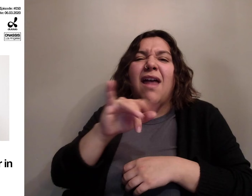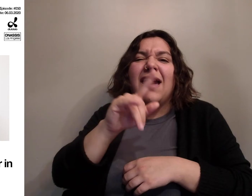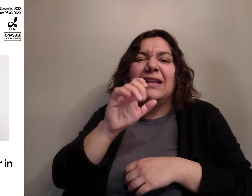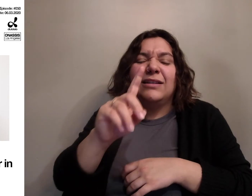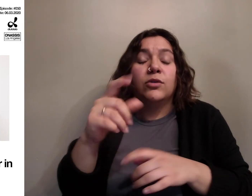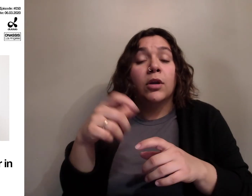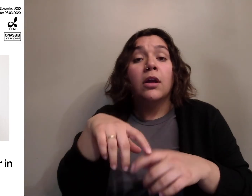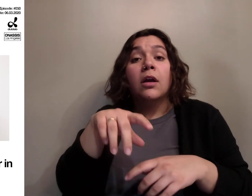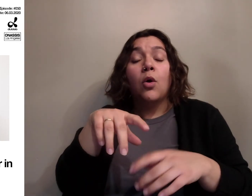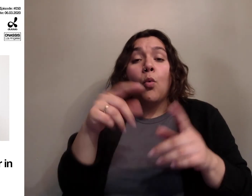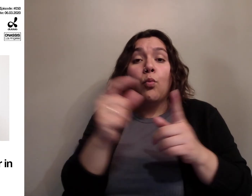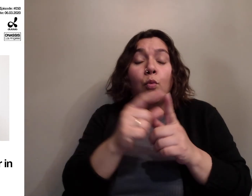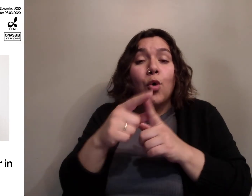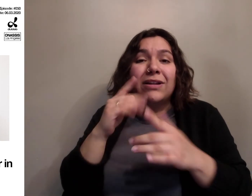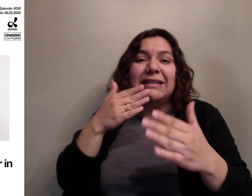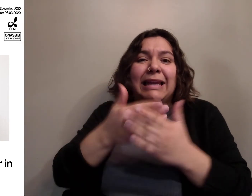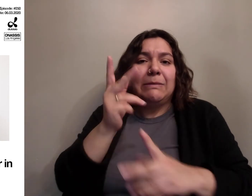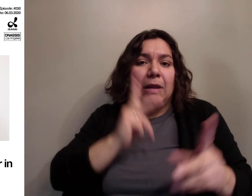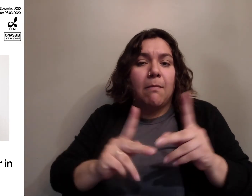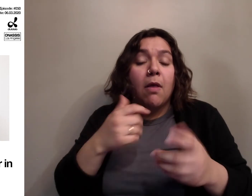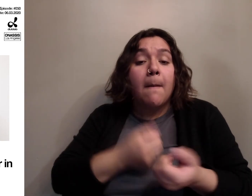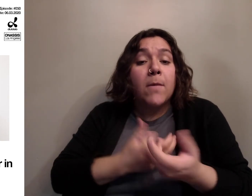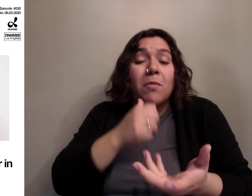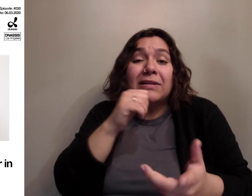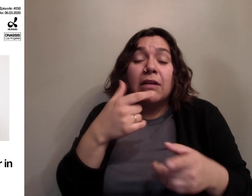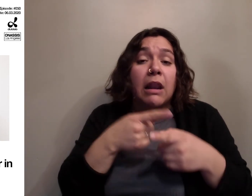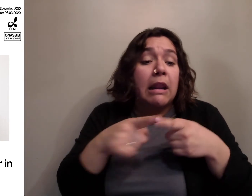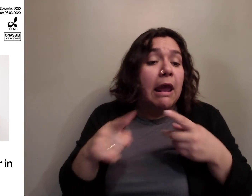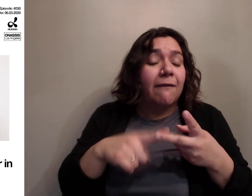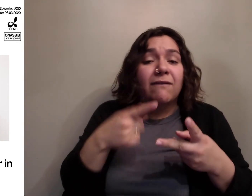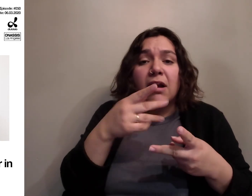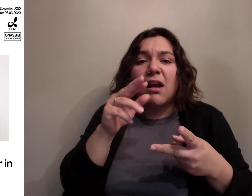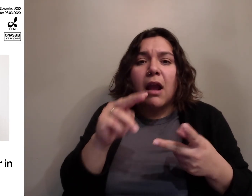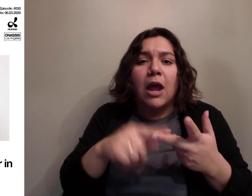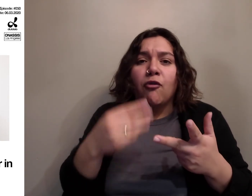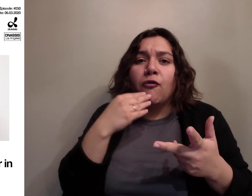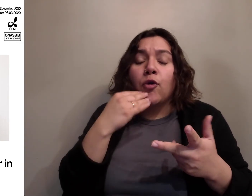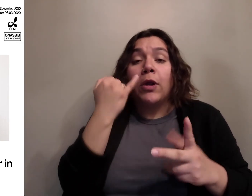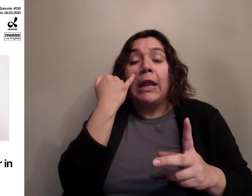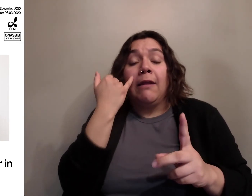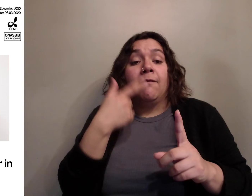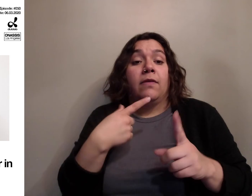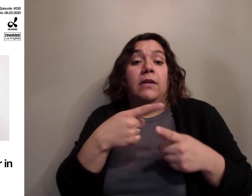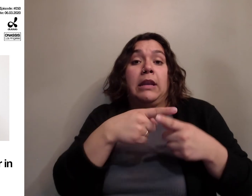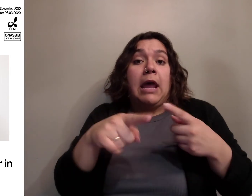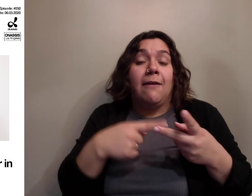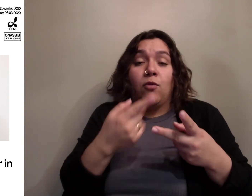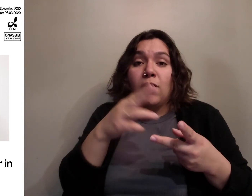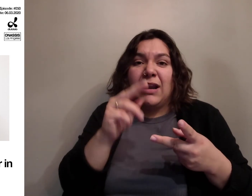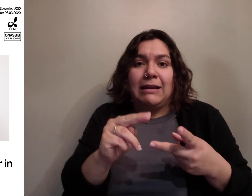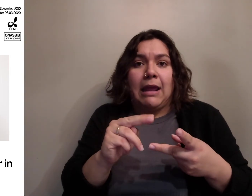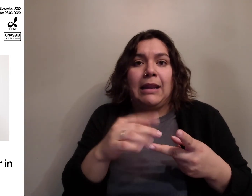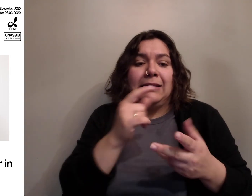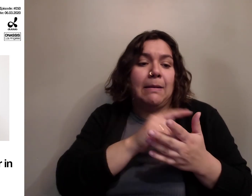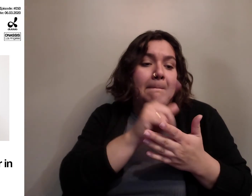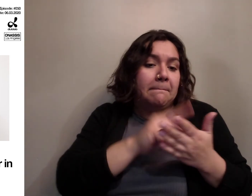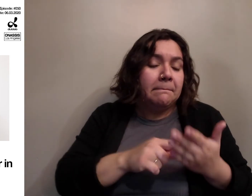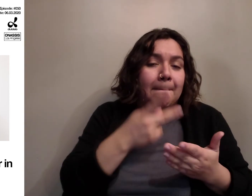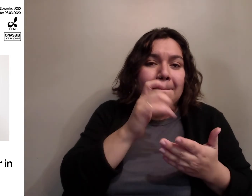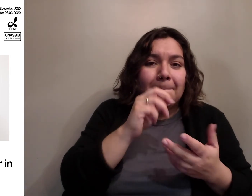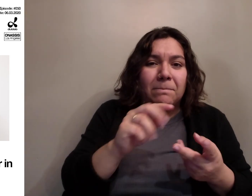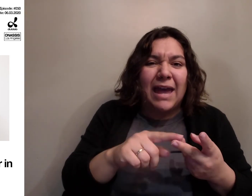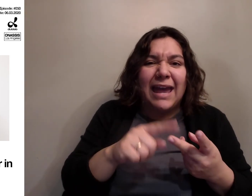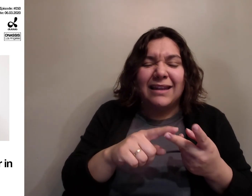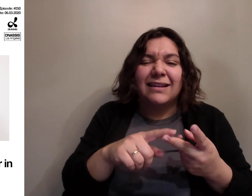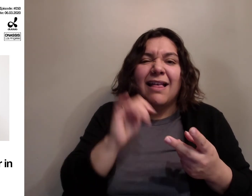Court weaponizes words against flesh, and law is made. Still, a poem is not a knife or gun or food, unless the